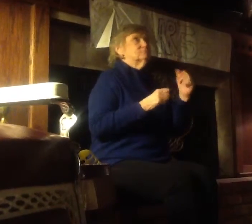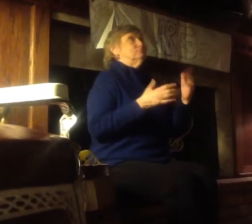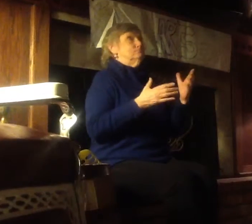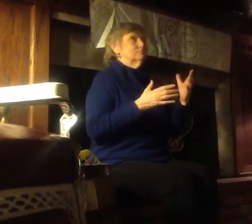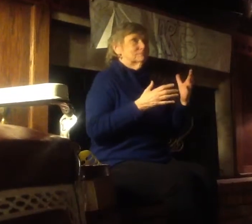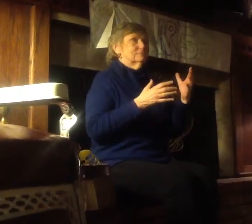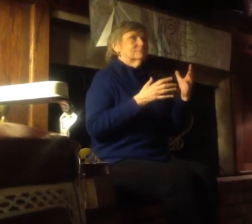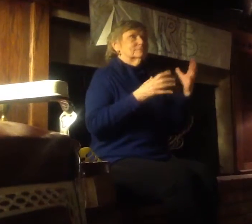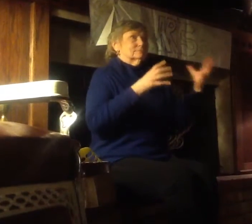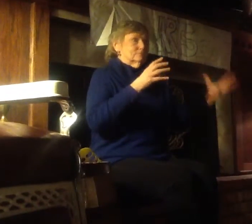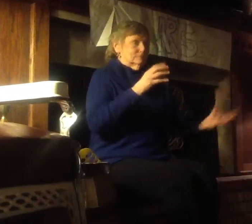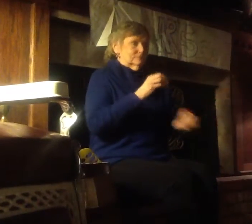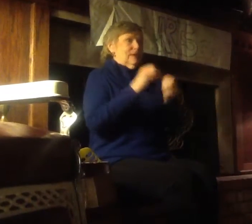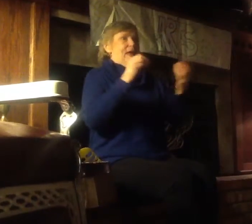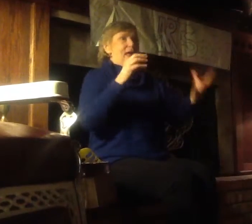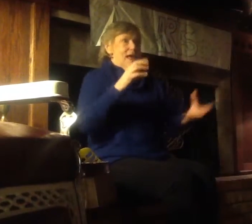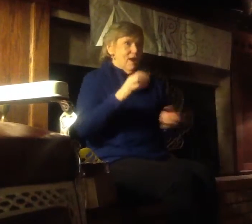not